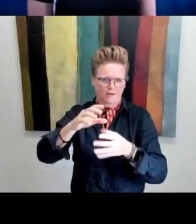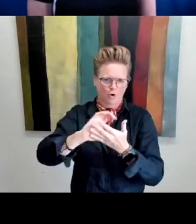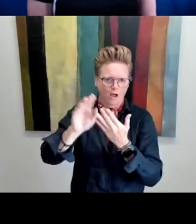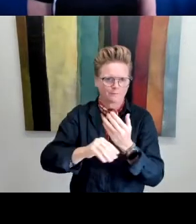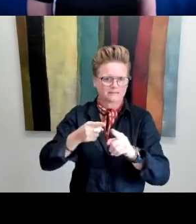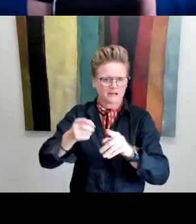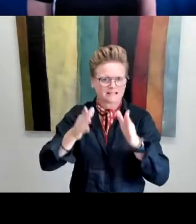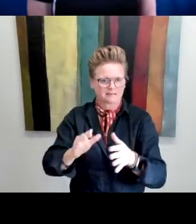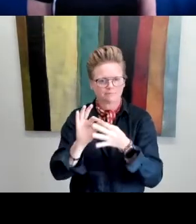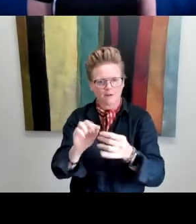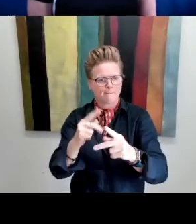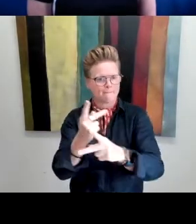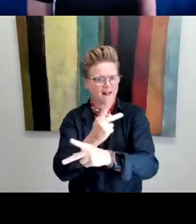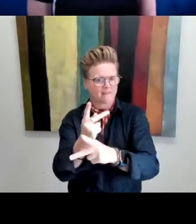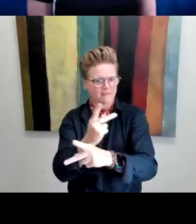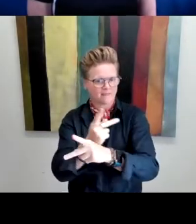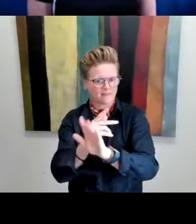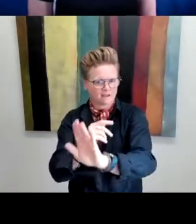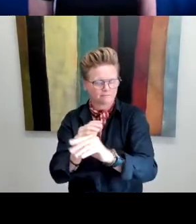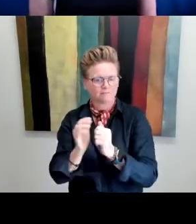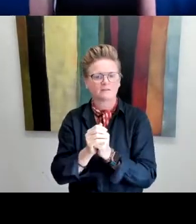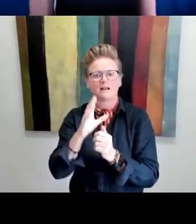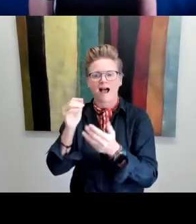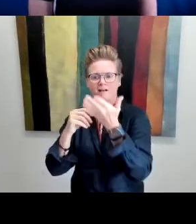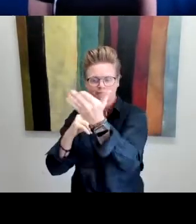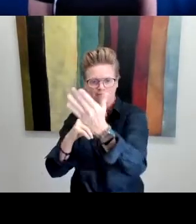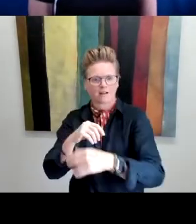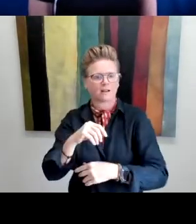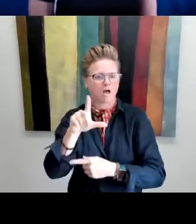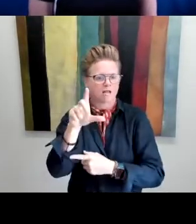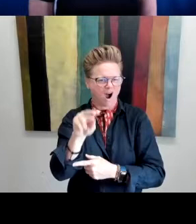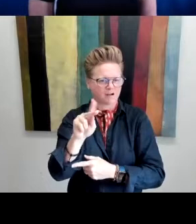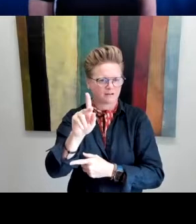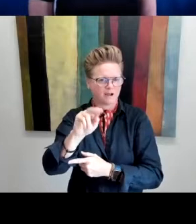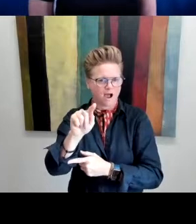Call, our curriculum specialist teacher with math,